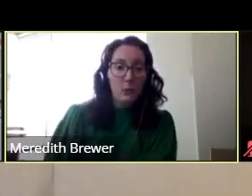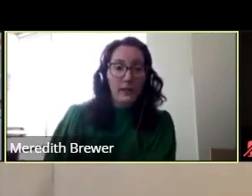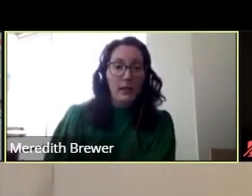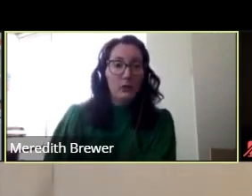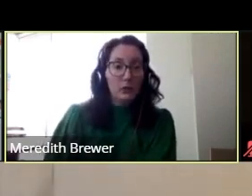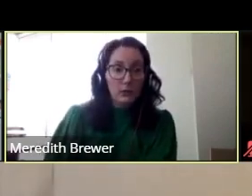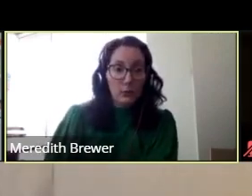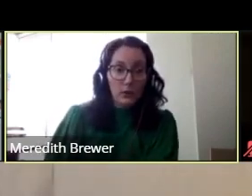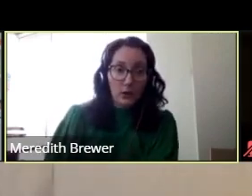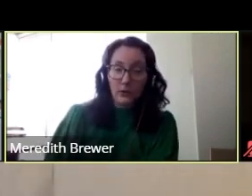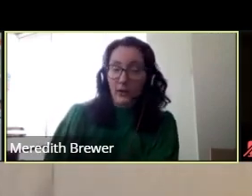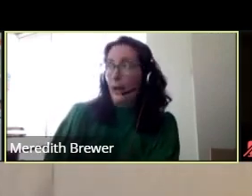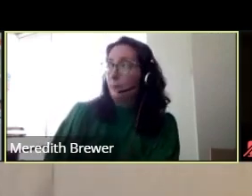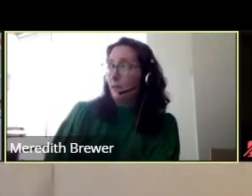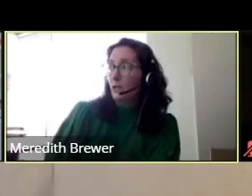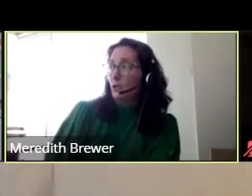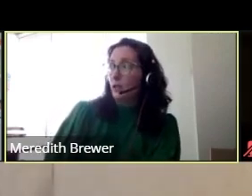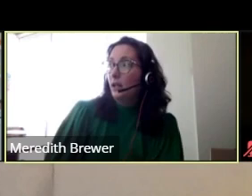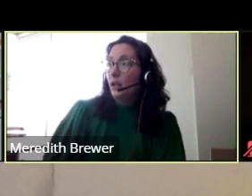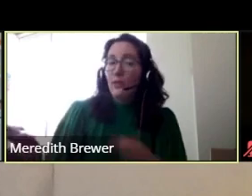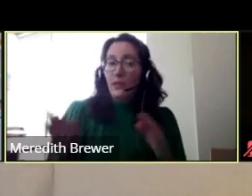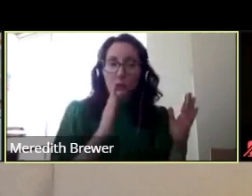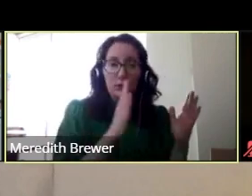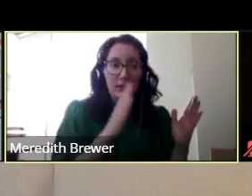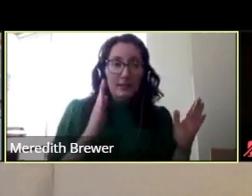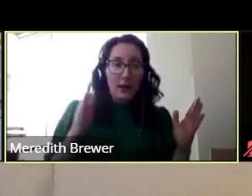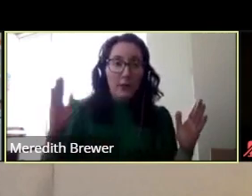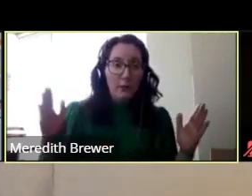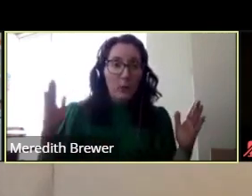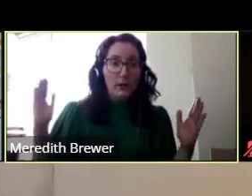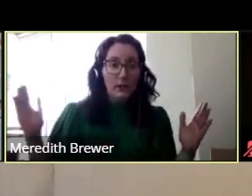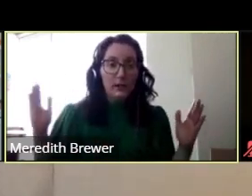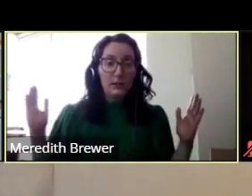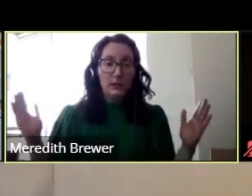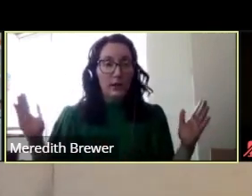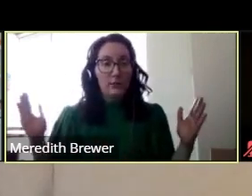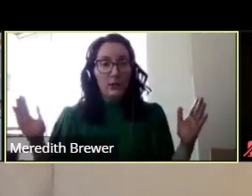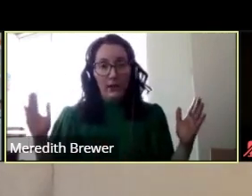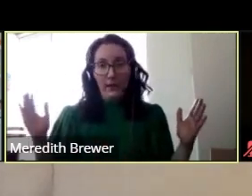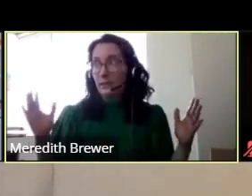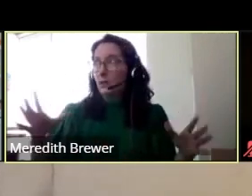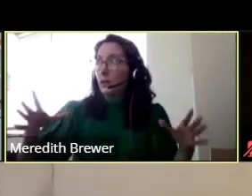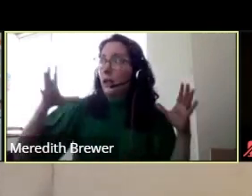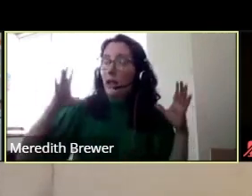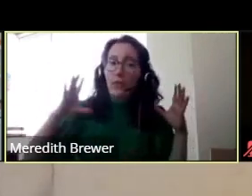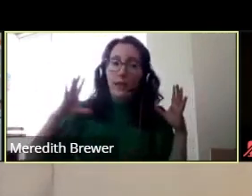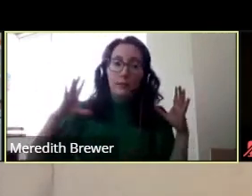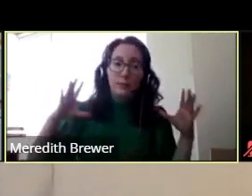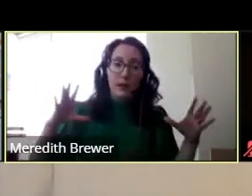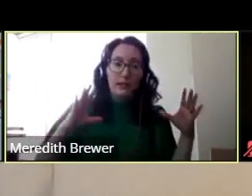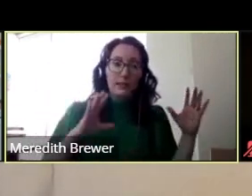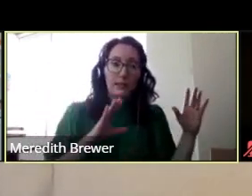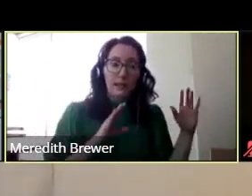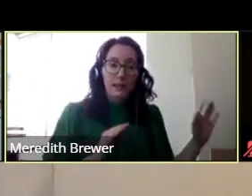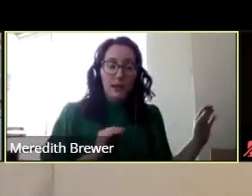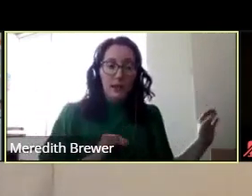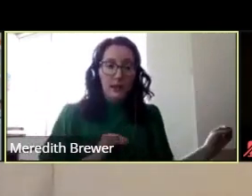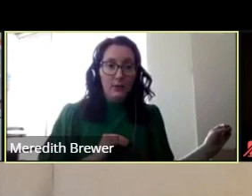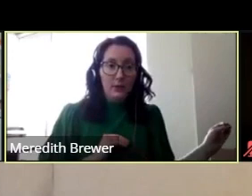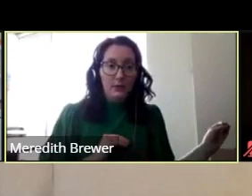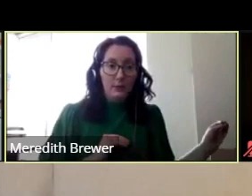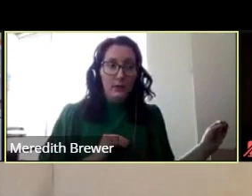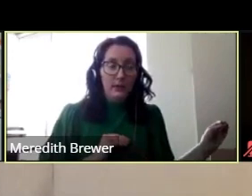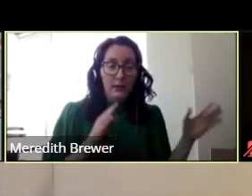we included with our grant application that sort of lays out the 4 years of the grant and then breaks